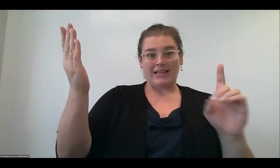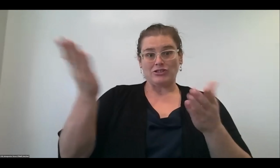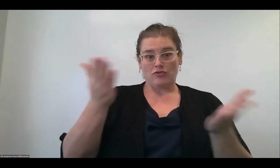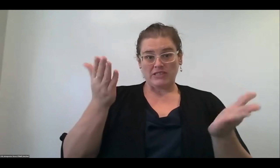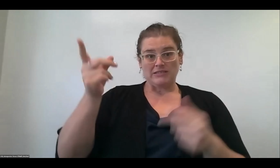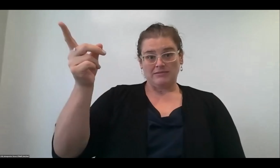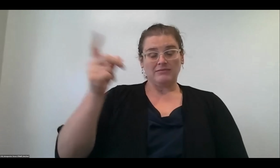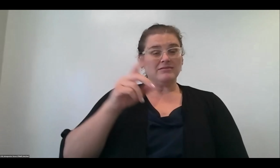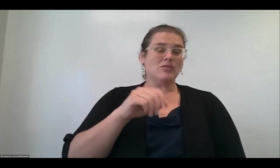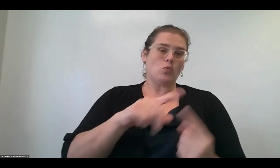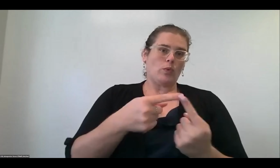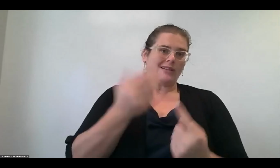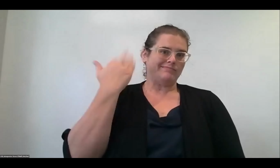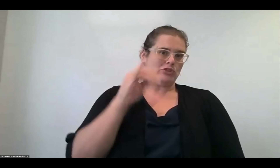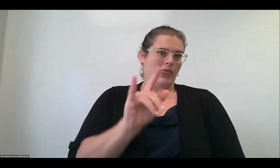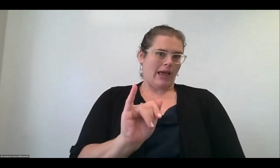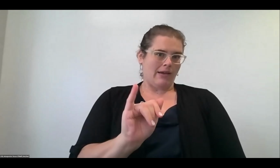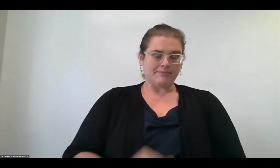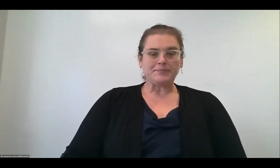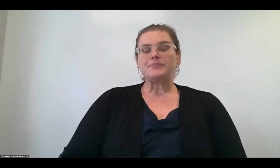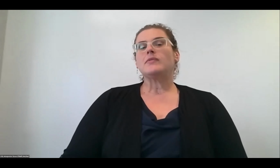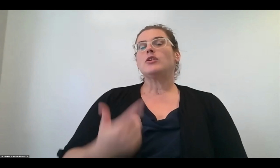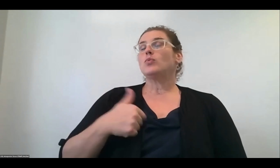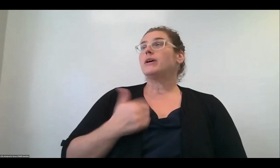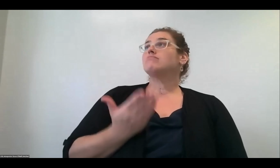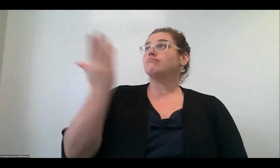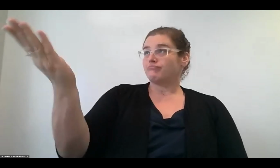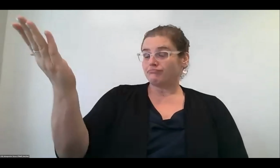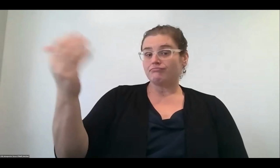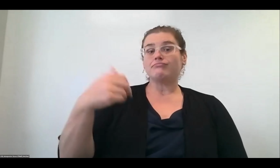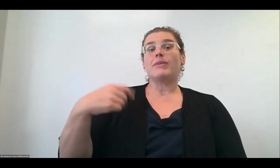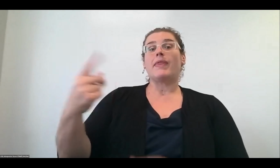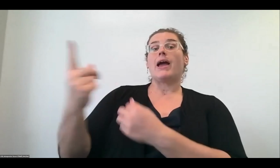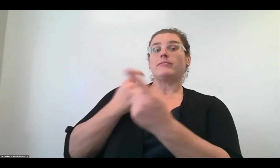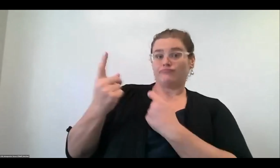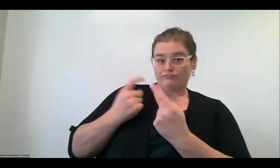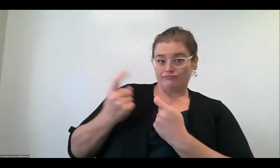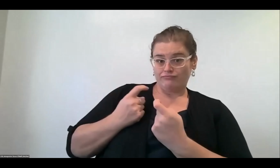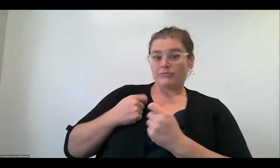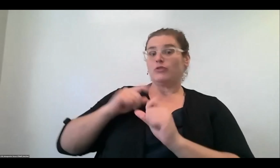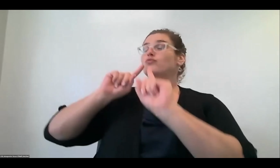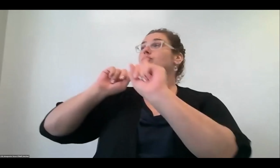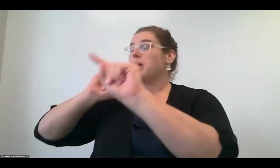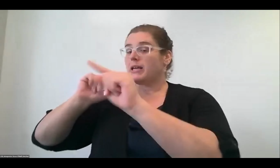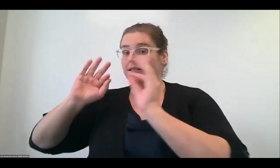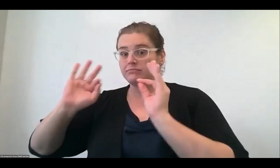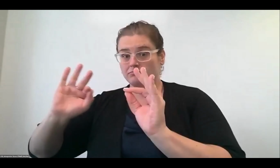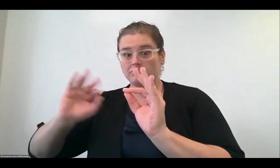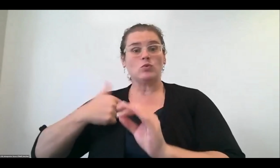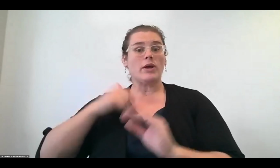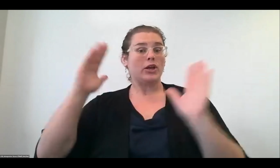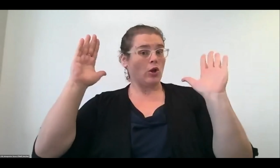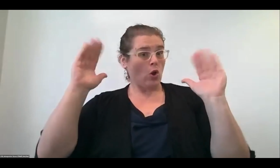July. We've gotten their questions, responded to their questions, so we hope that that is on track.